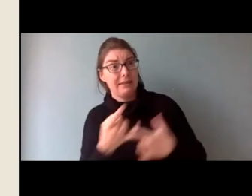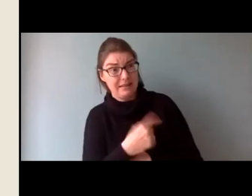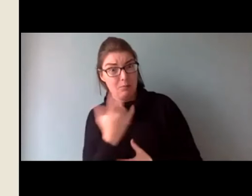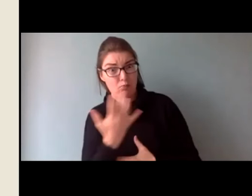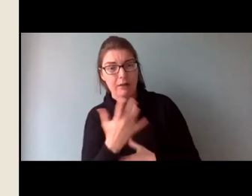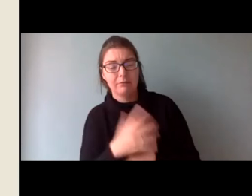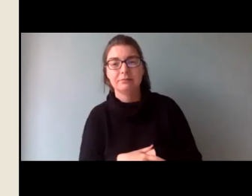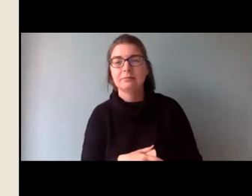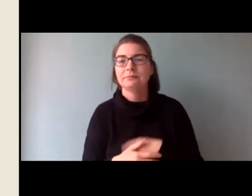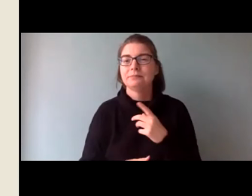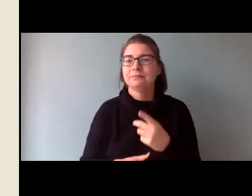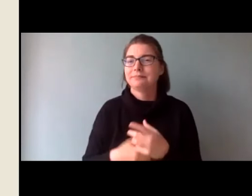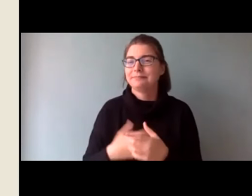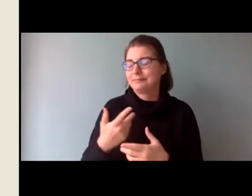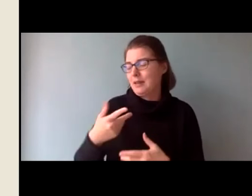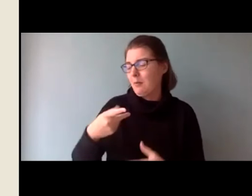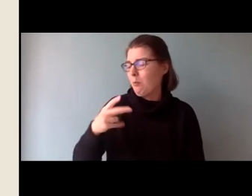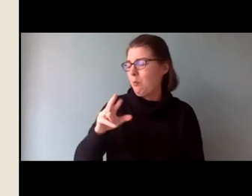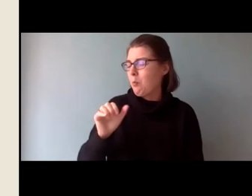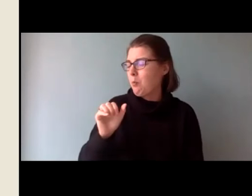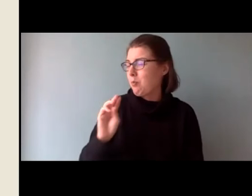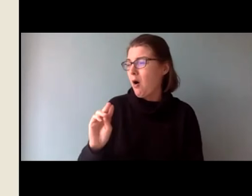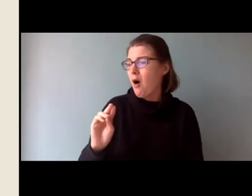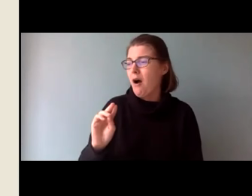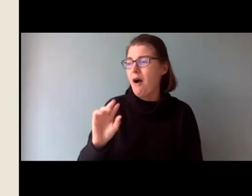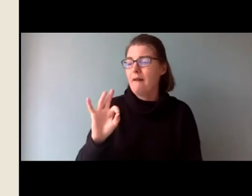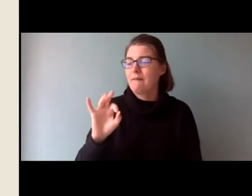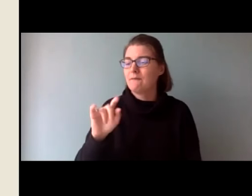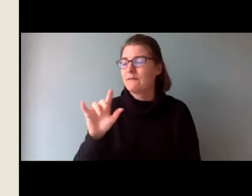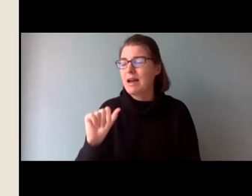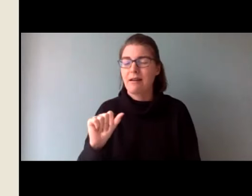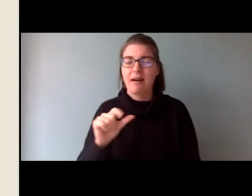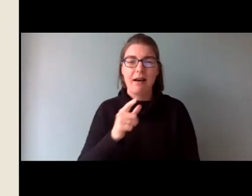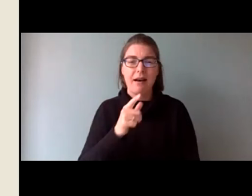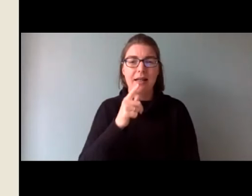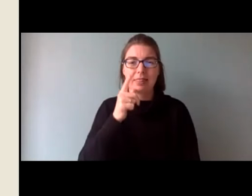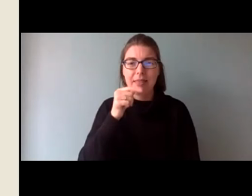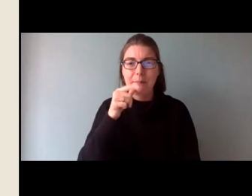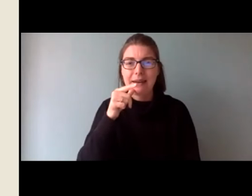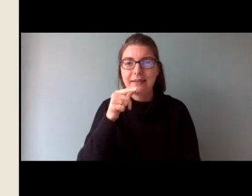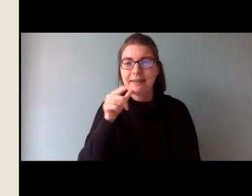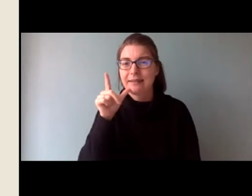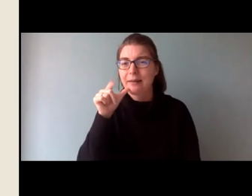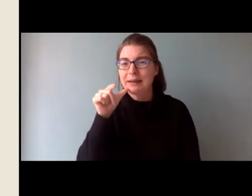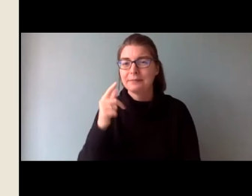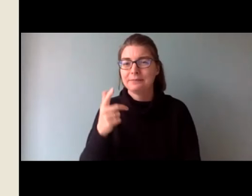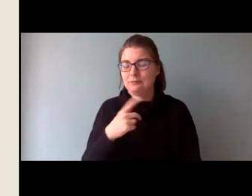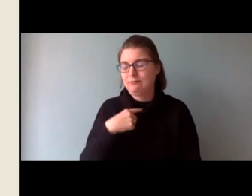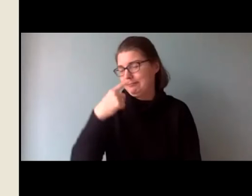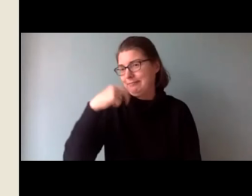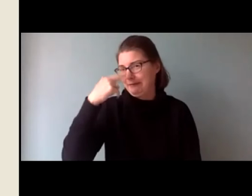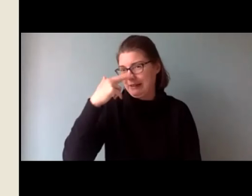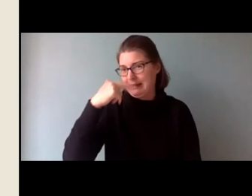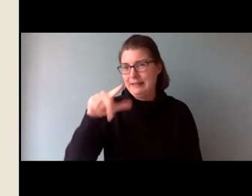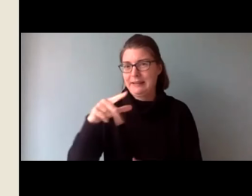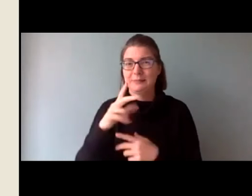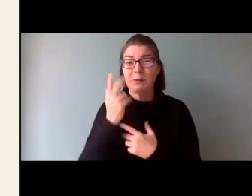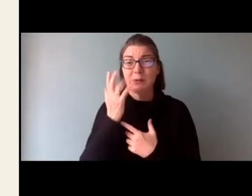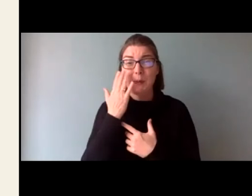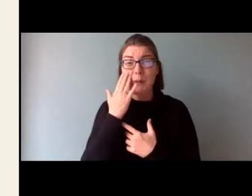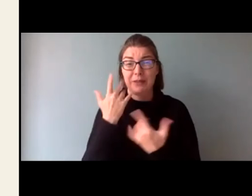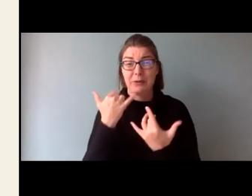a prawn feta lemon. It's actually, funny enough, very similar to this like viral